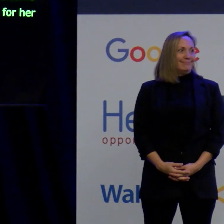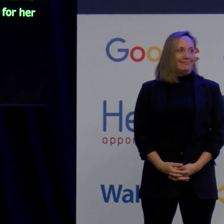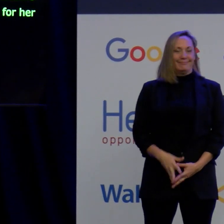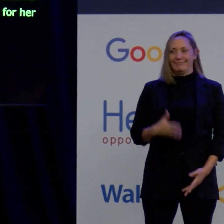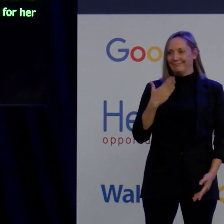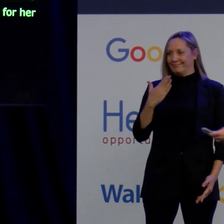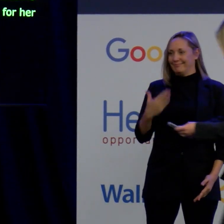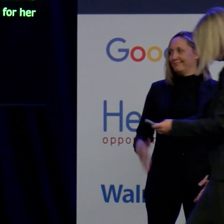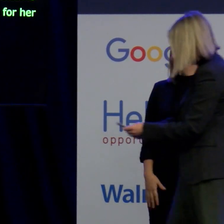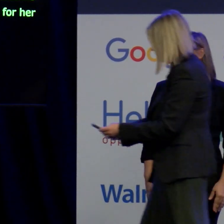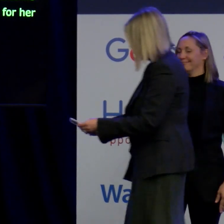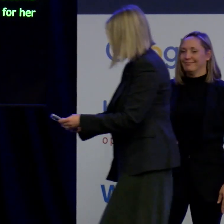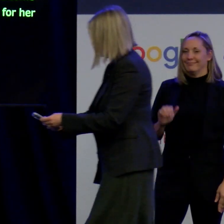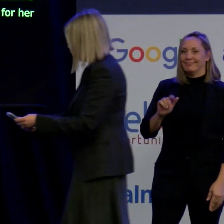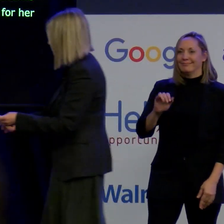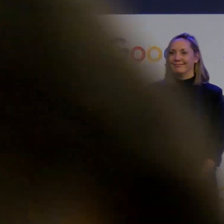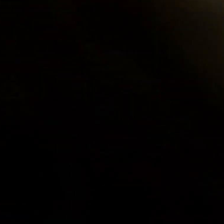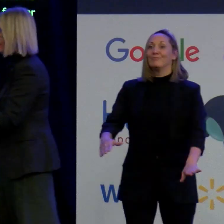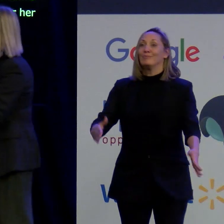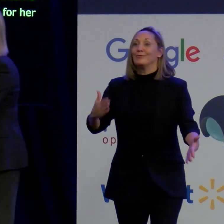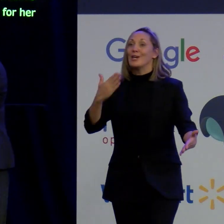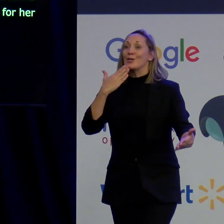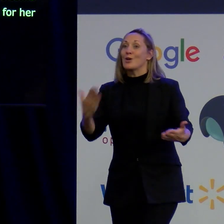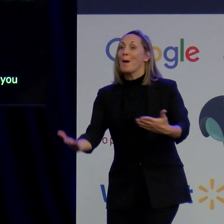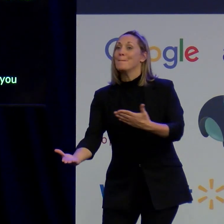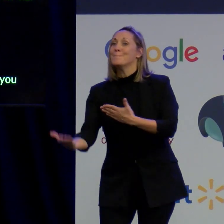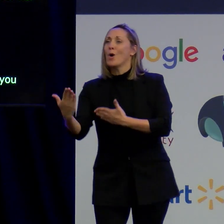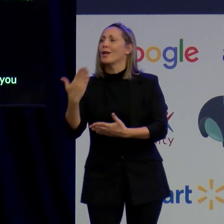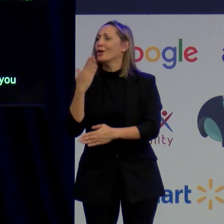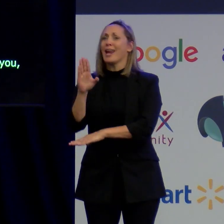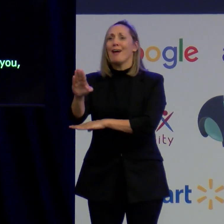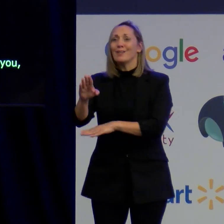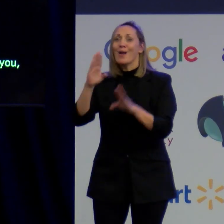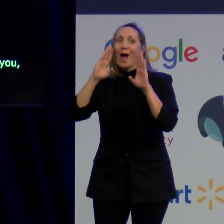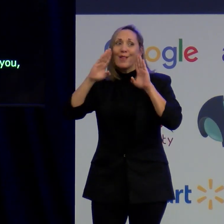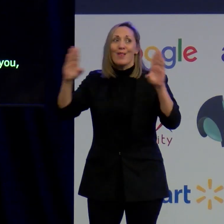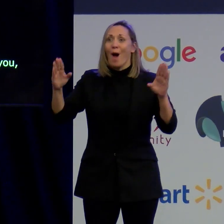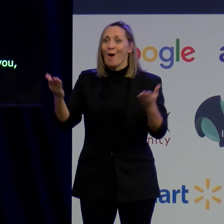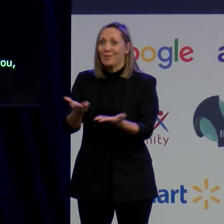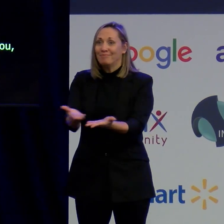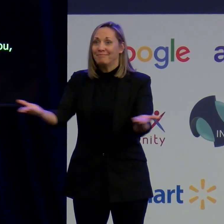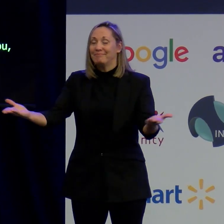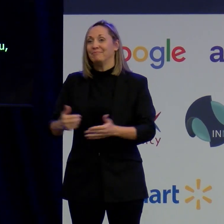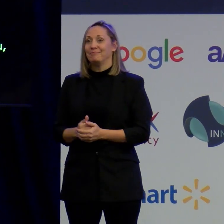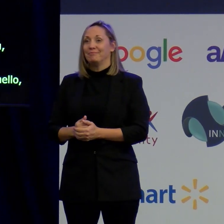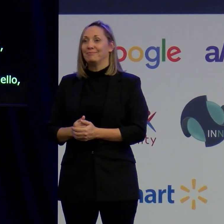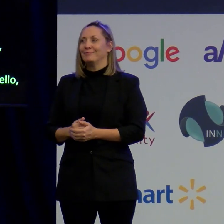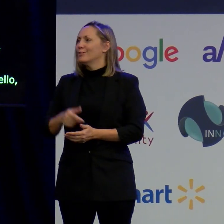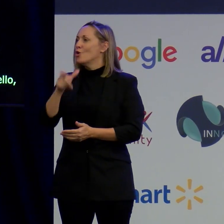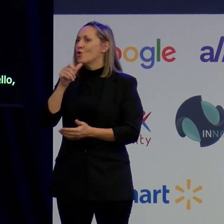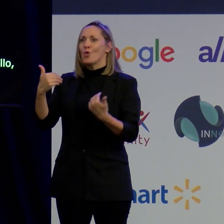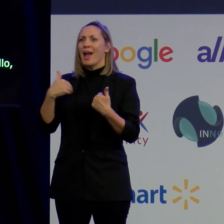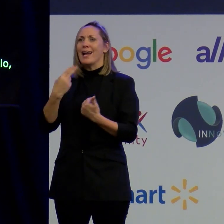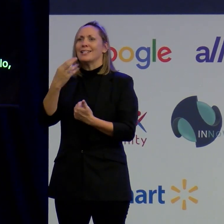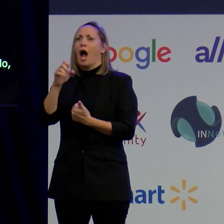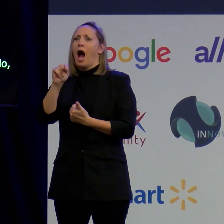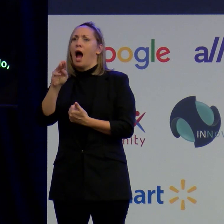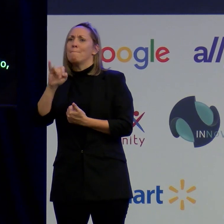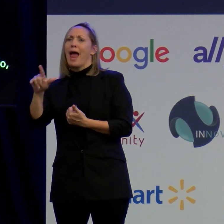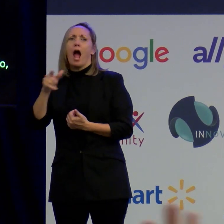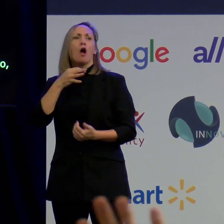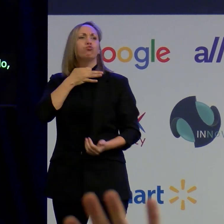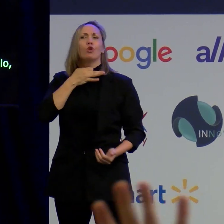Thank you, Axel. Good morning, good afternoon. Hello, folks. So who has a Hotmail address? Let's